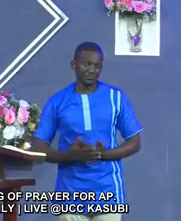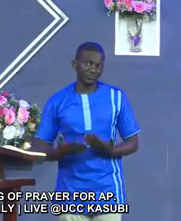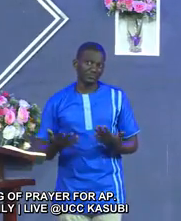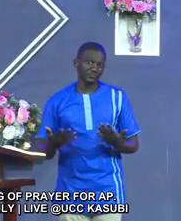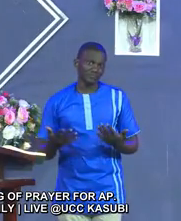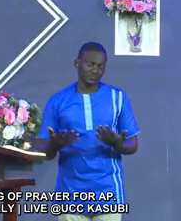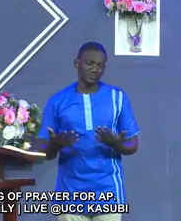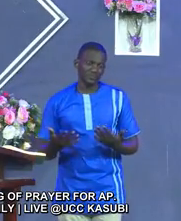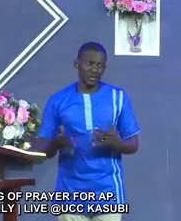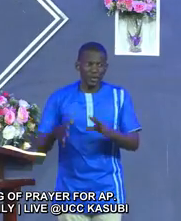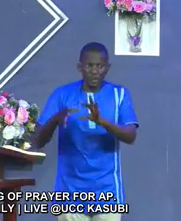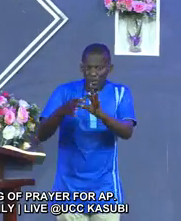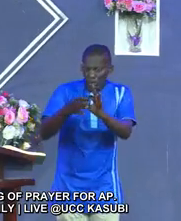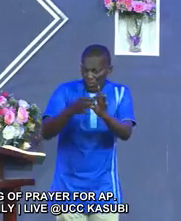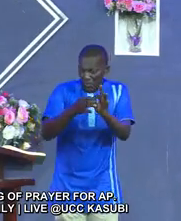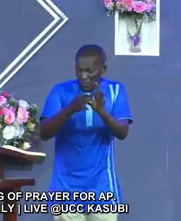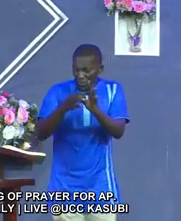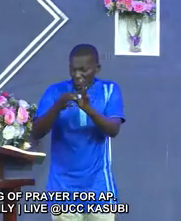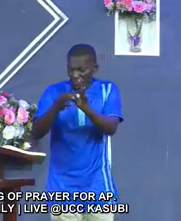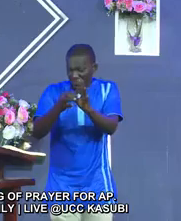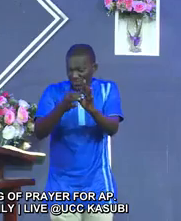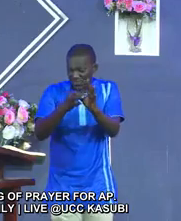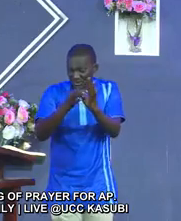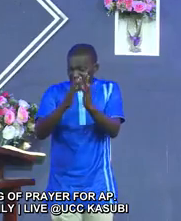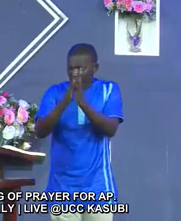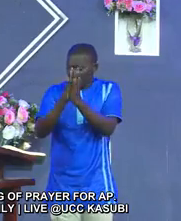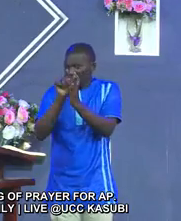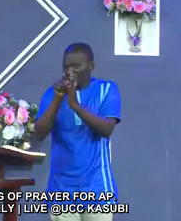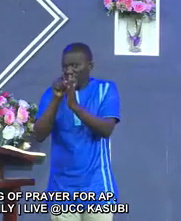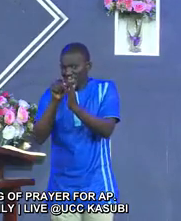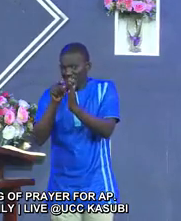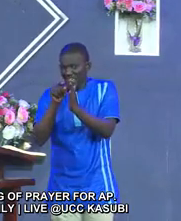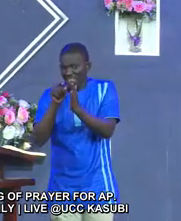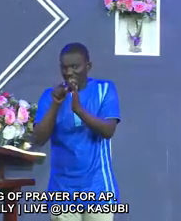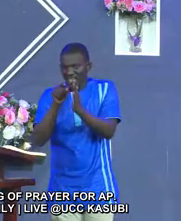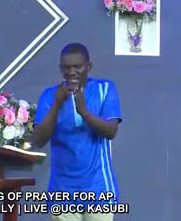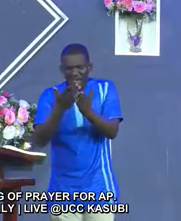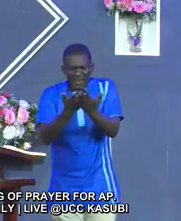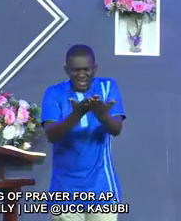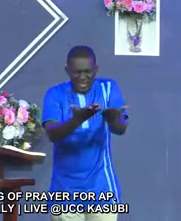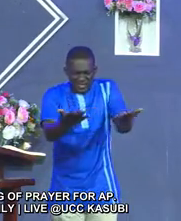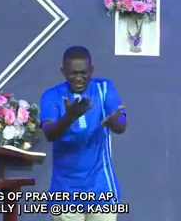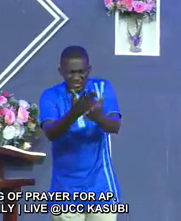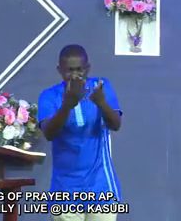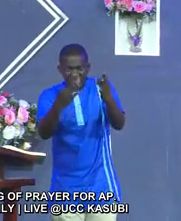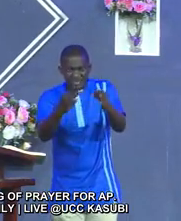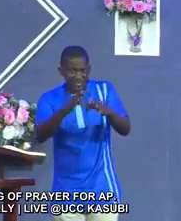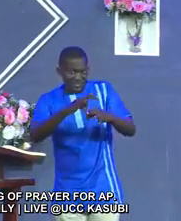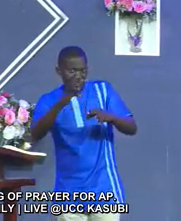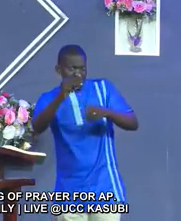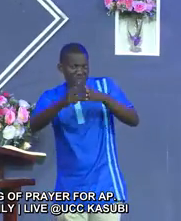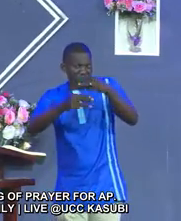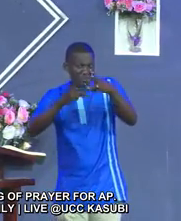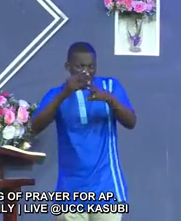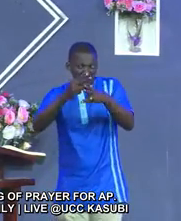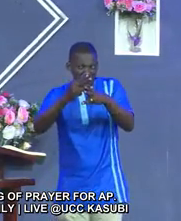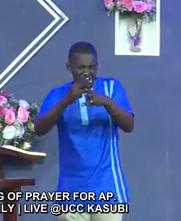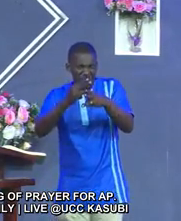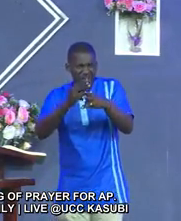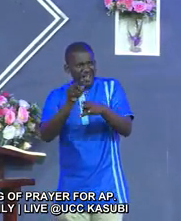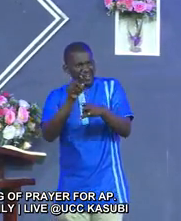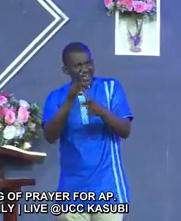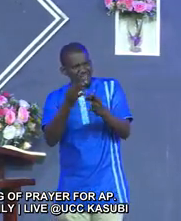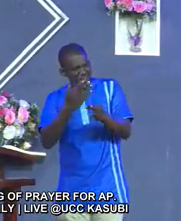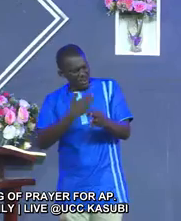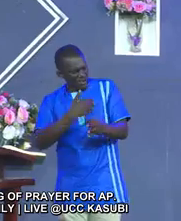Corporate prayer. The corporate prayer lays something in the spiritual realm.